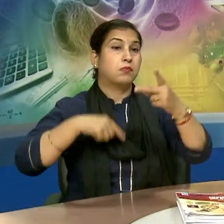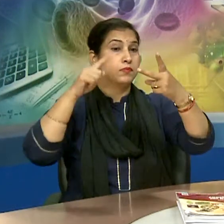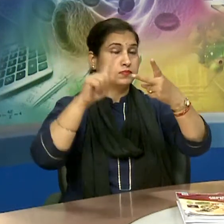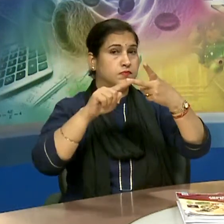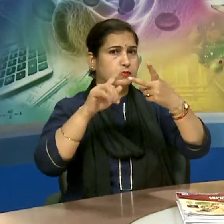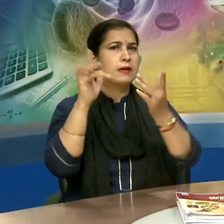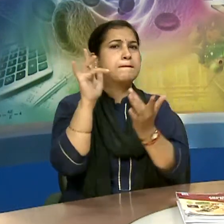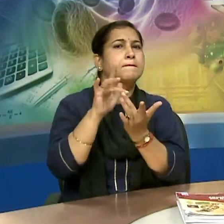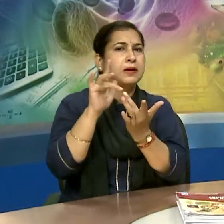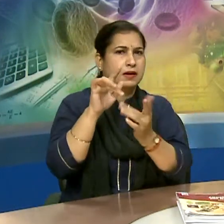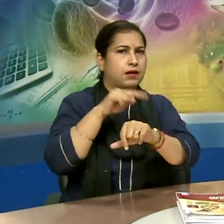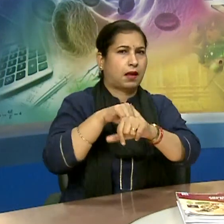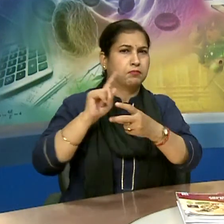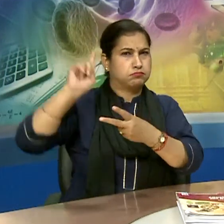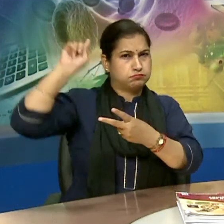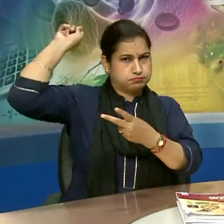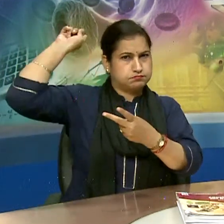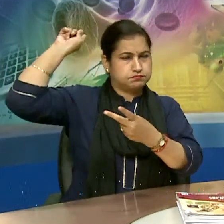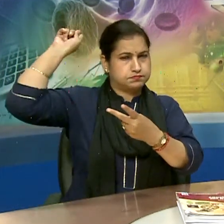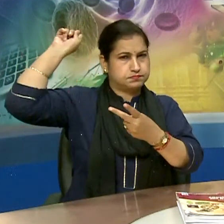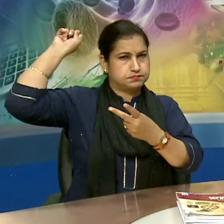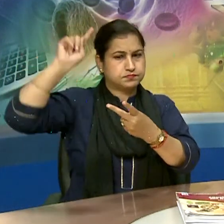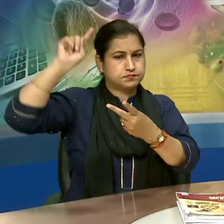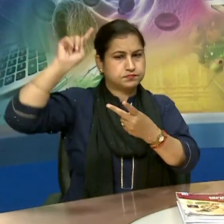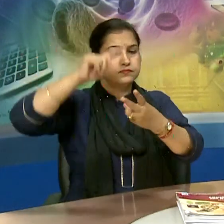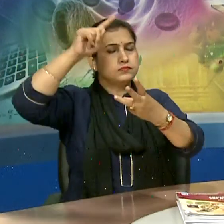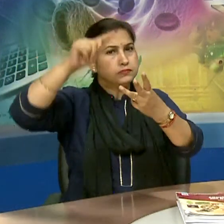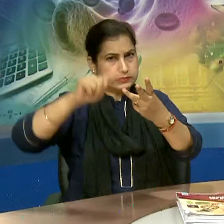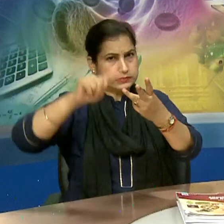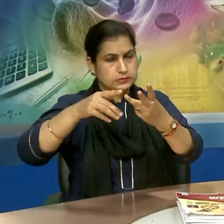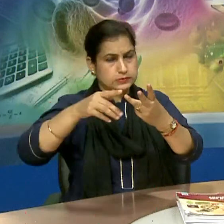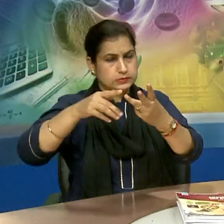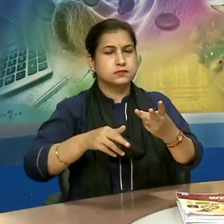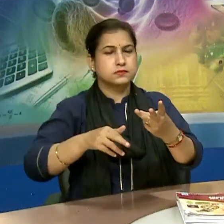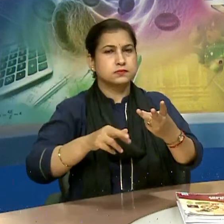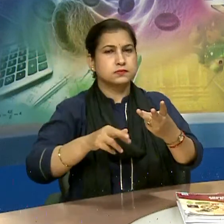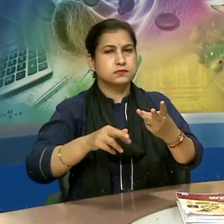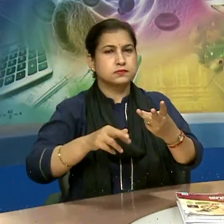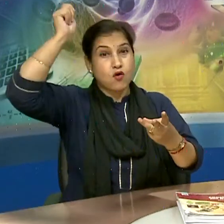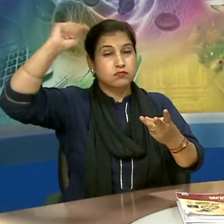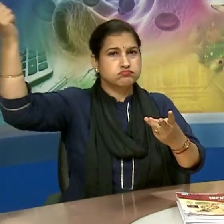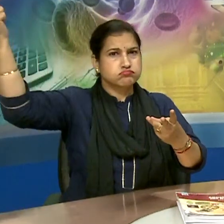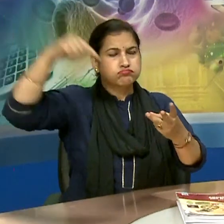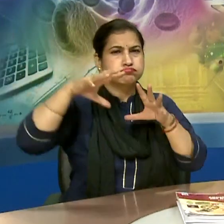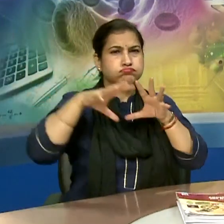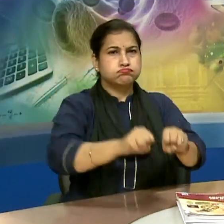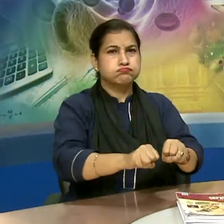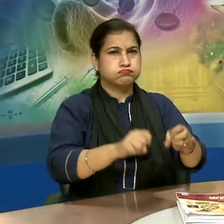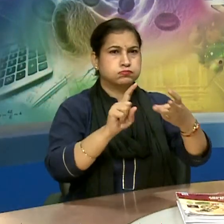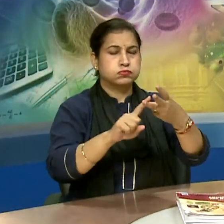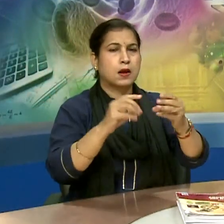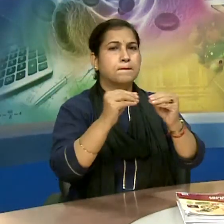Second, in Middle East period. And last, in British